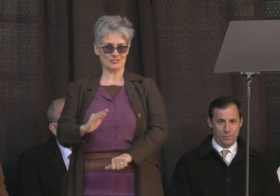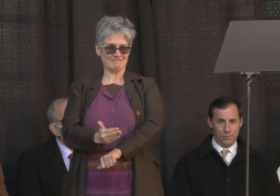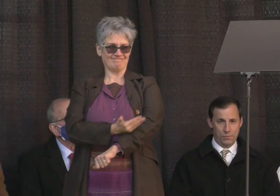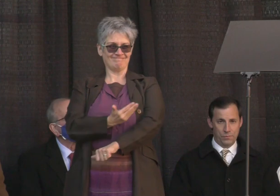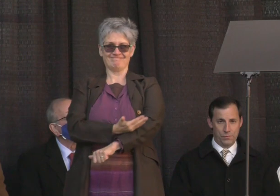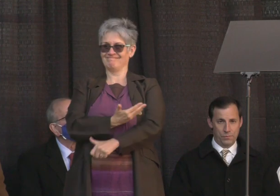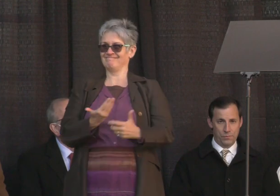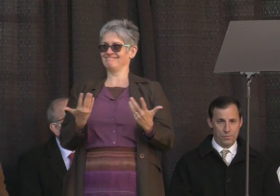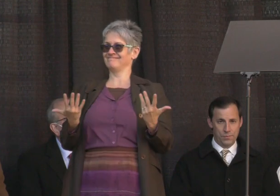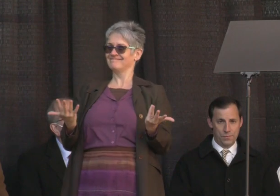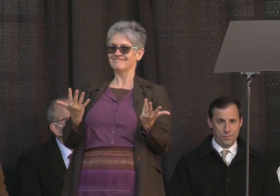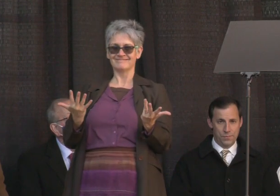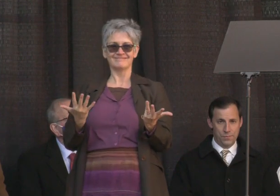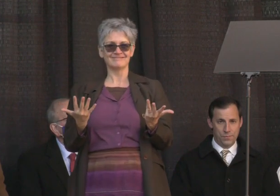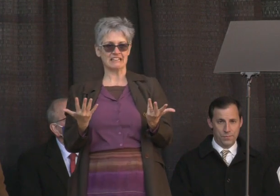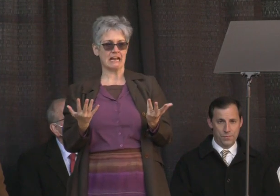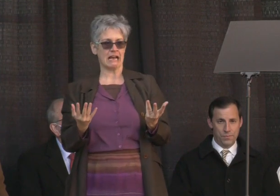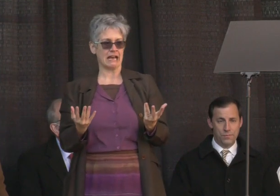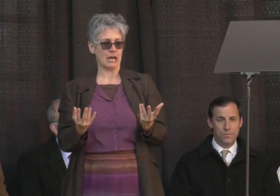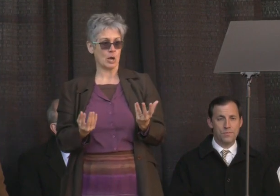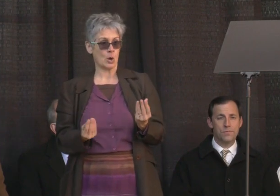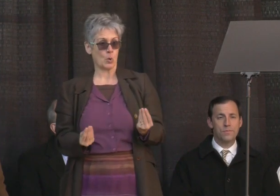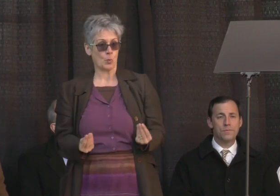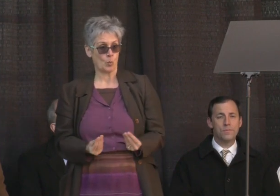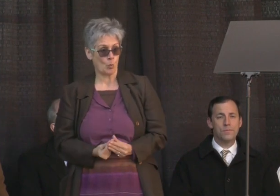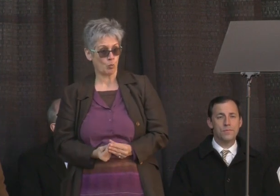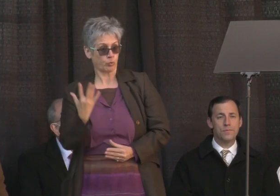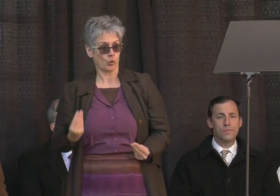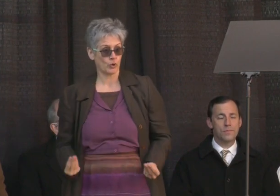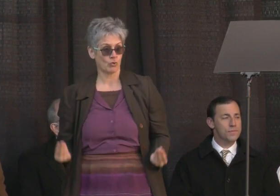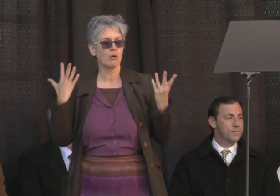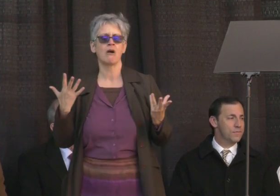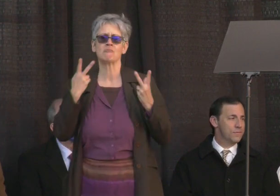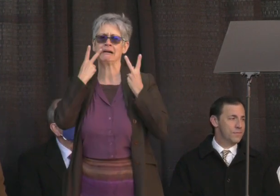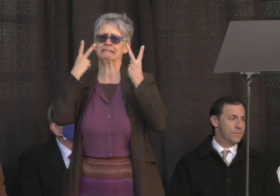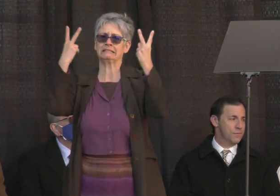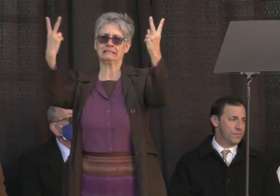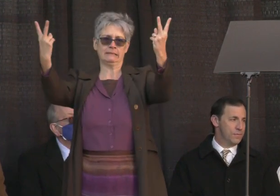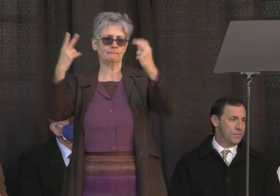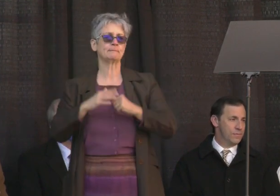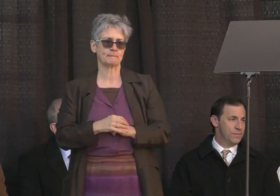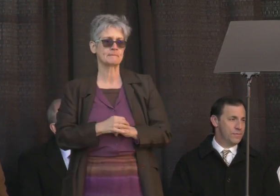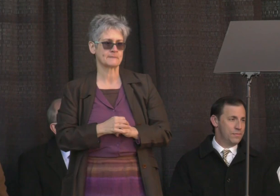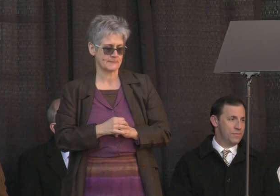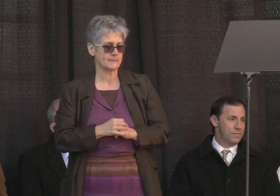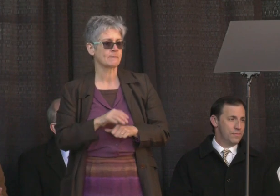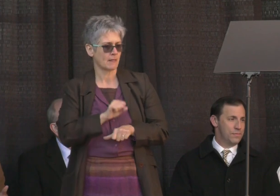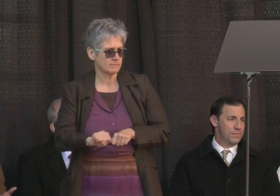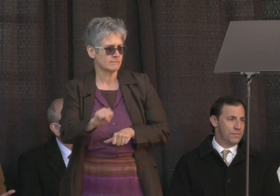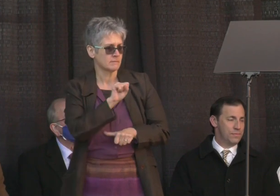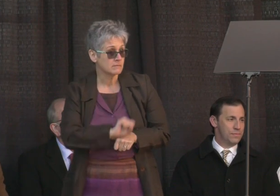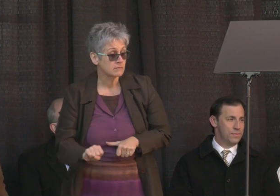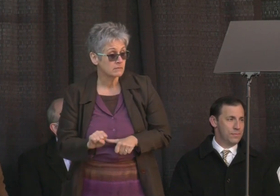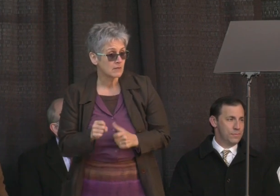enjoy. I can see the fruits of your labor. And so to your challenge, I will say,